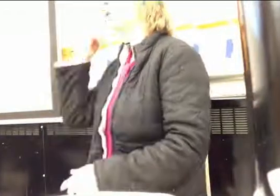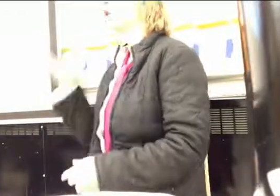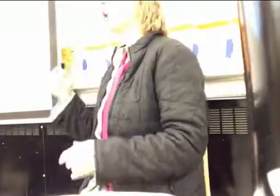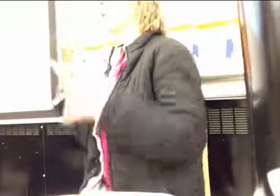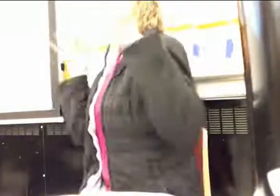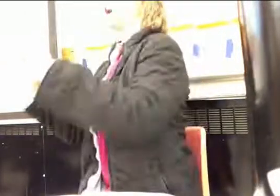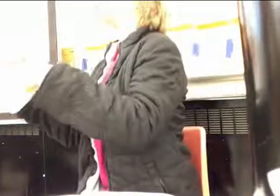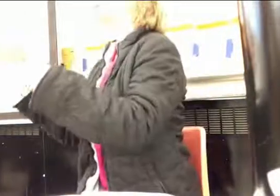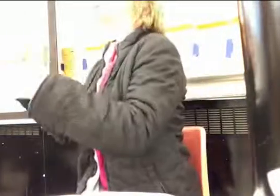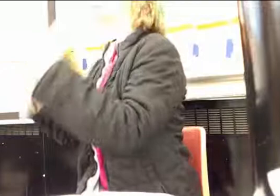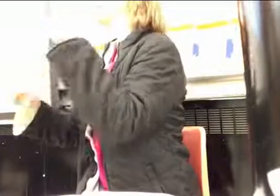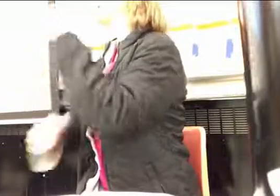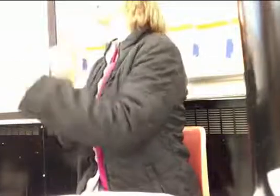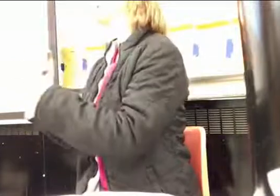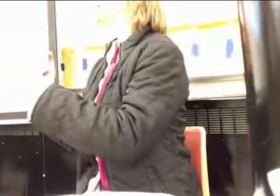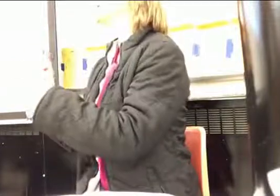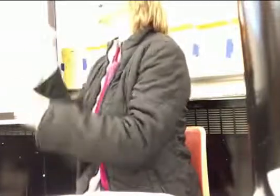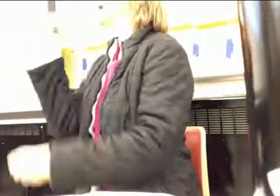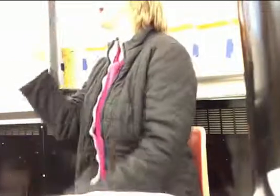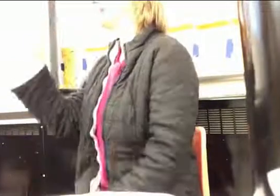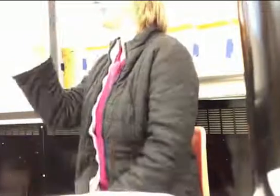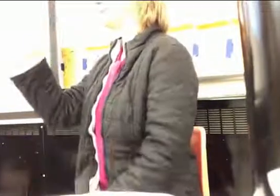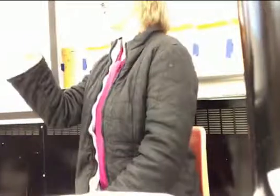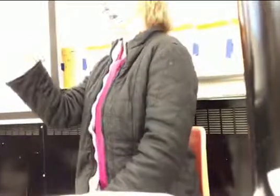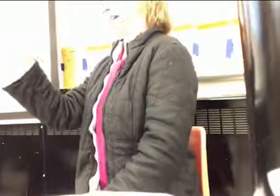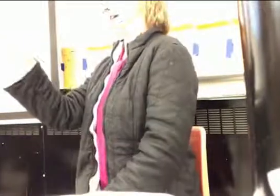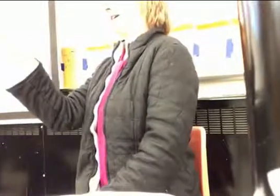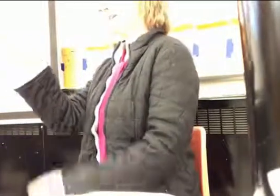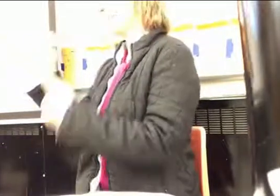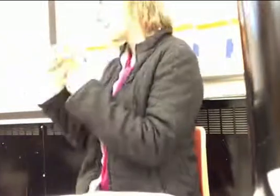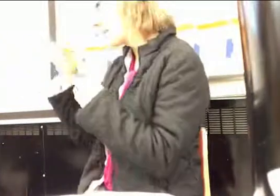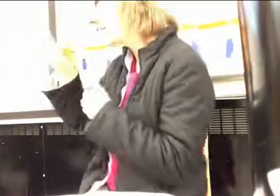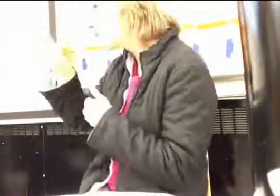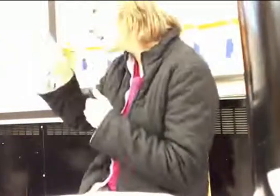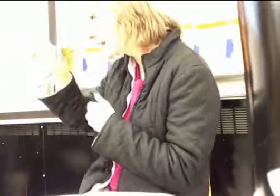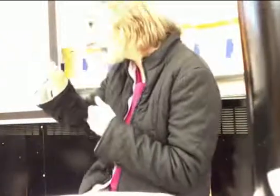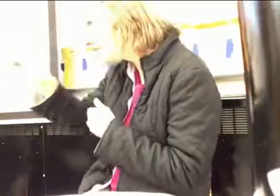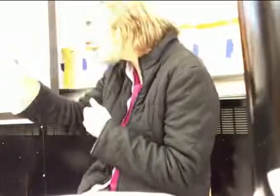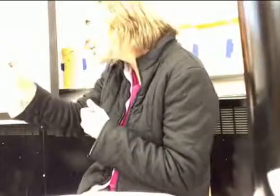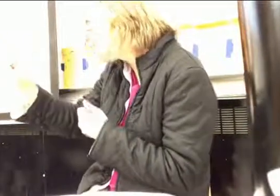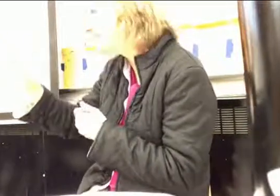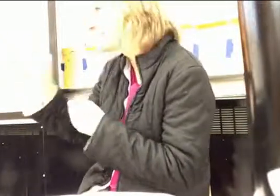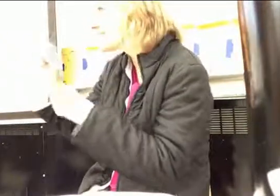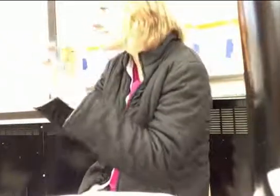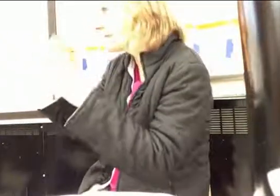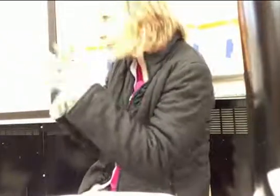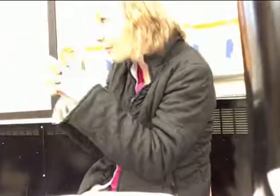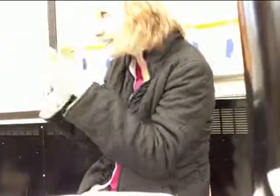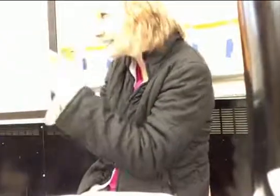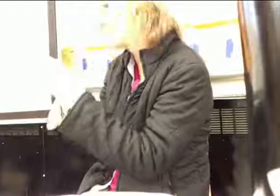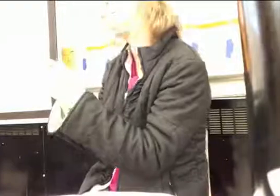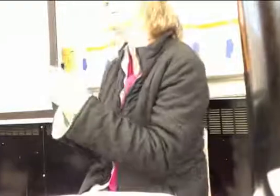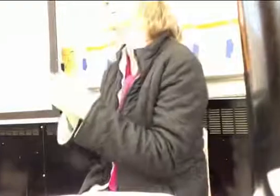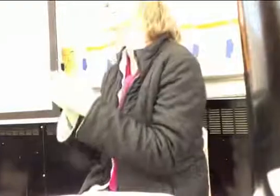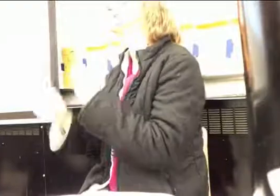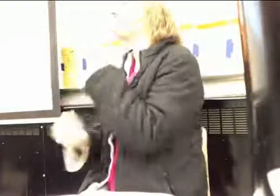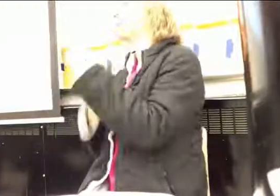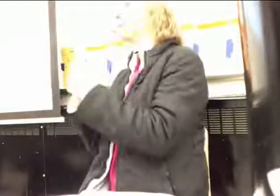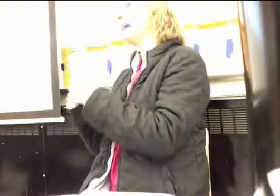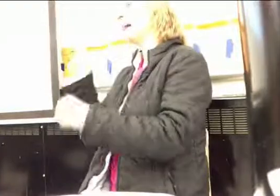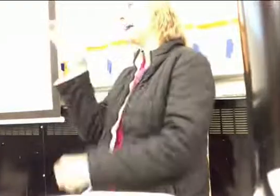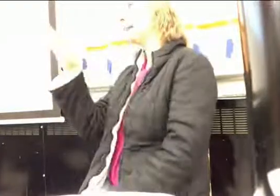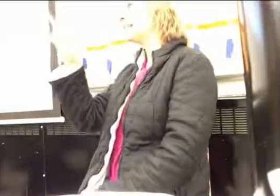year? 1849. 1849. Think of the 49ers. Good. So in 1849,